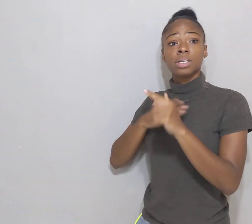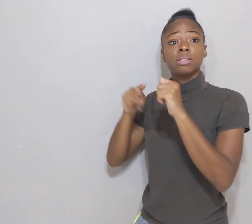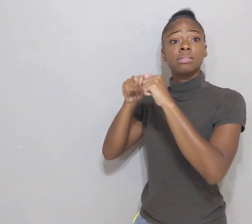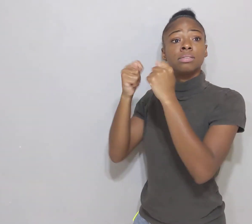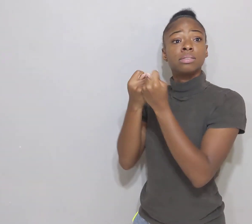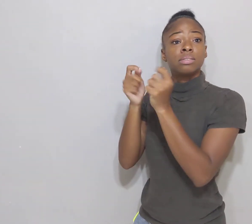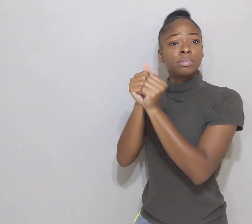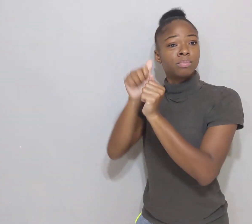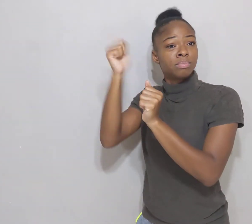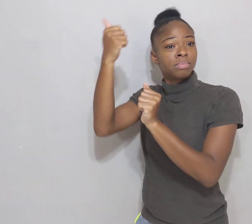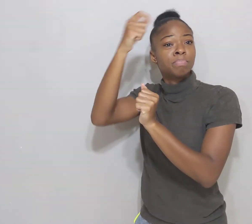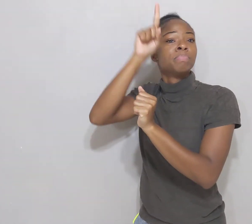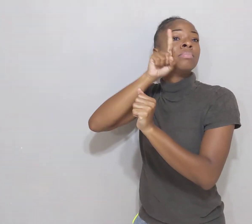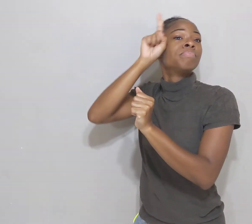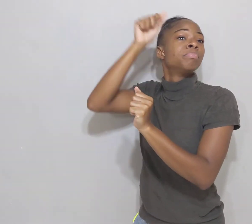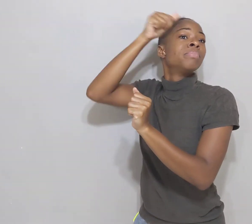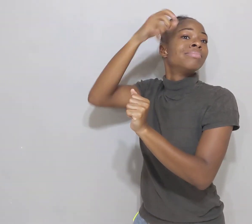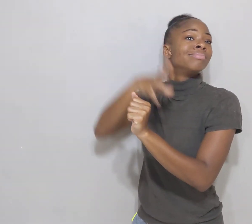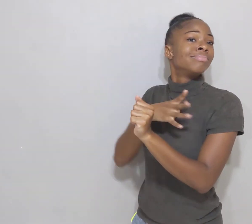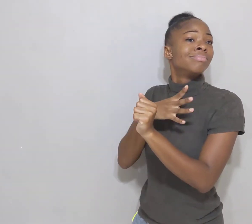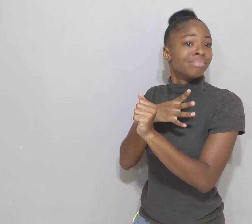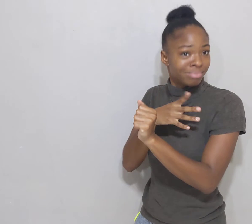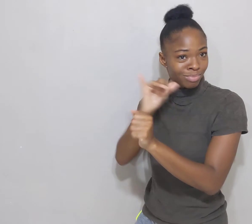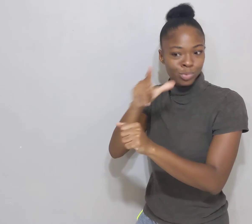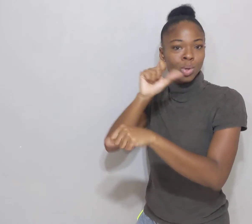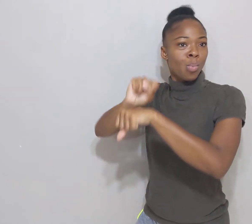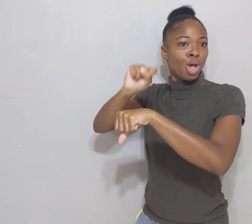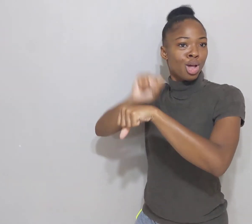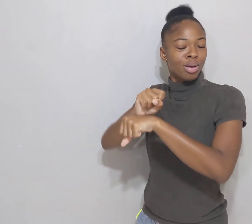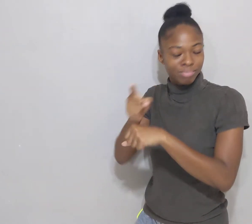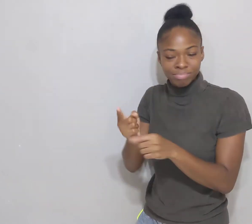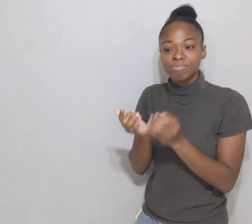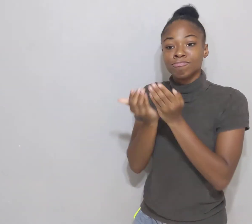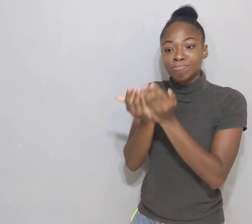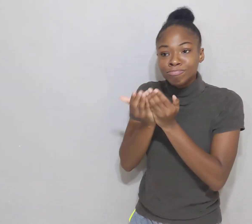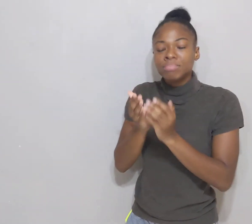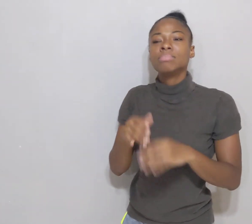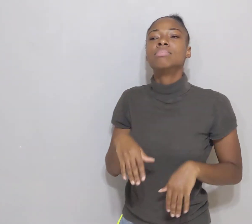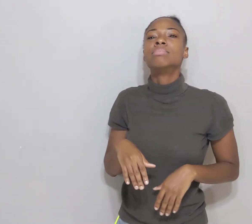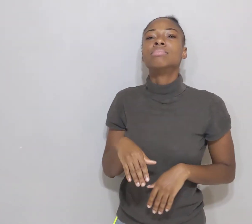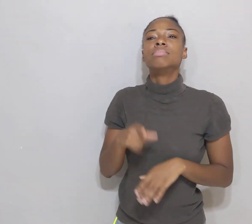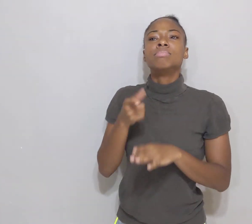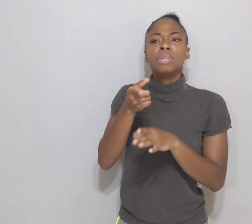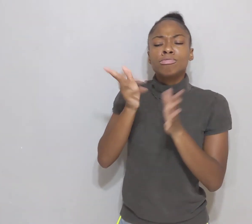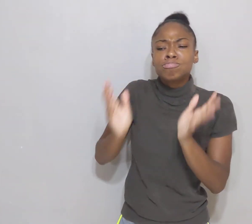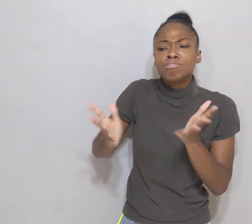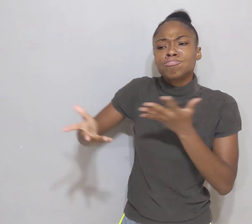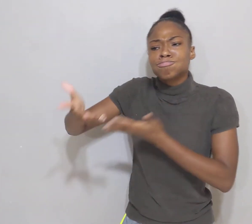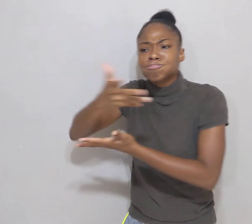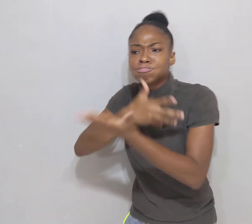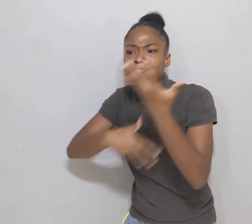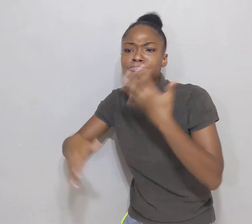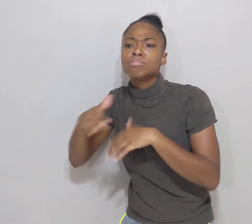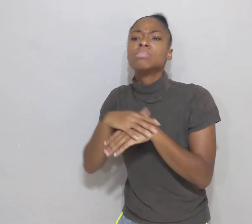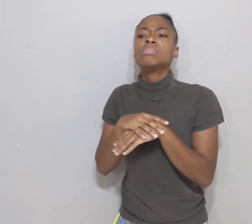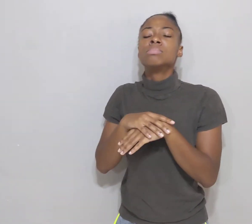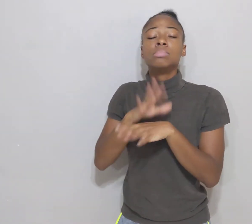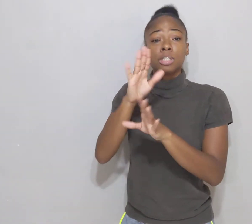Kiran. And then the rest of my team that was with the other deaf man working in the boat, they were talking and